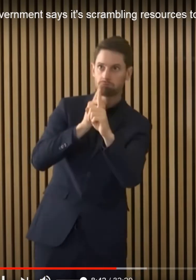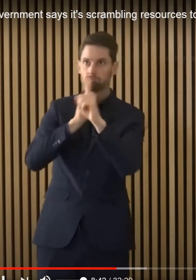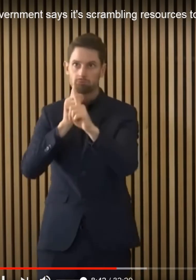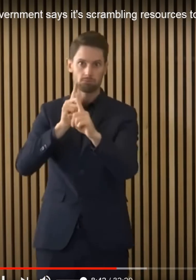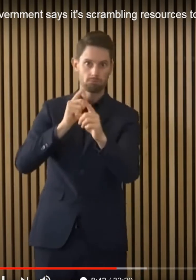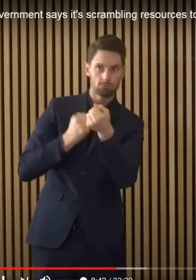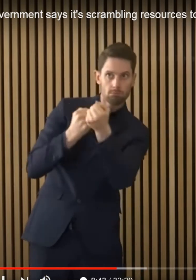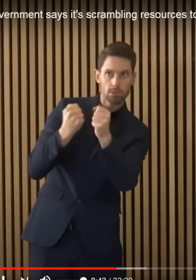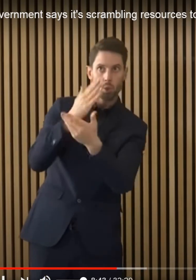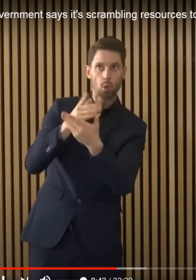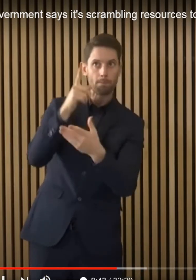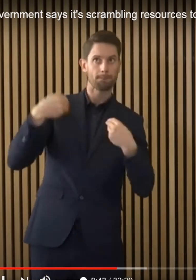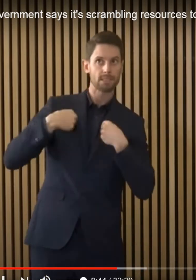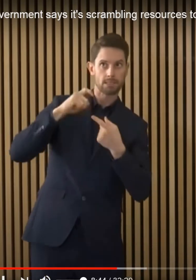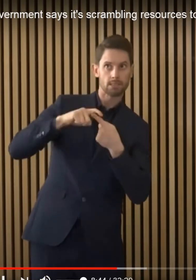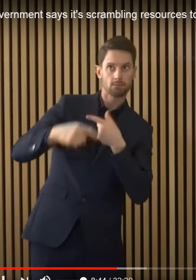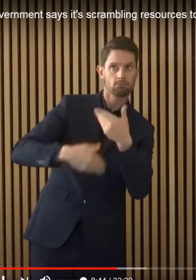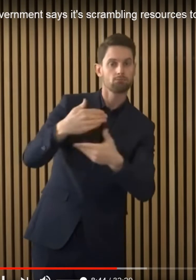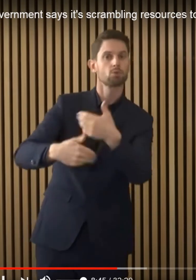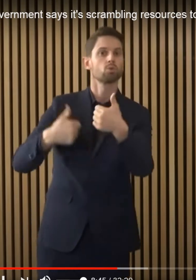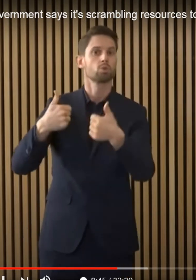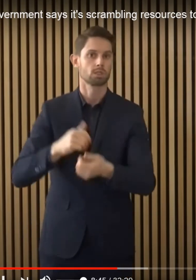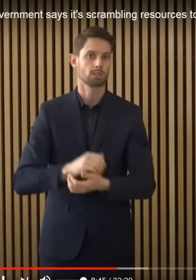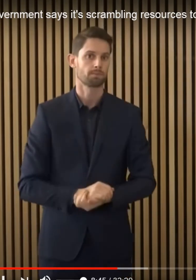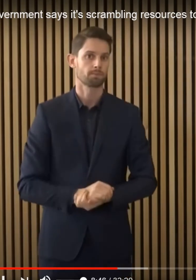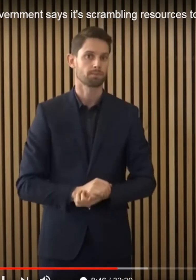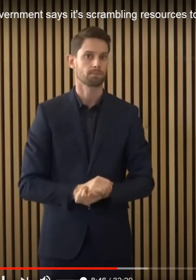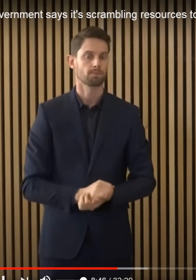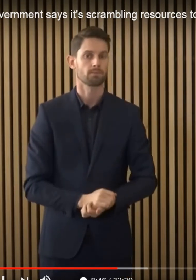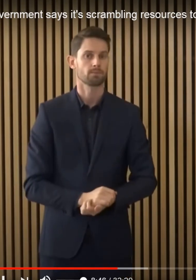What we're doing is this multifaceted approach brings together